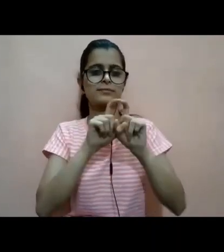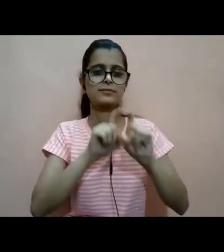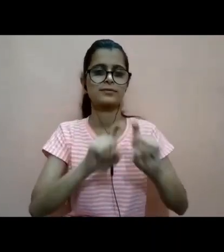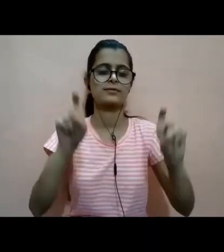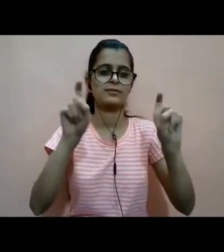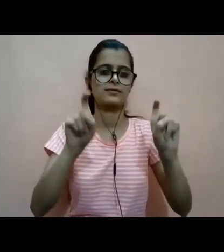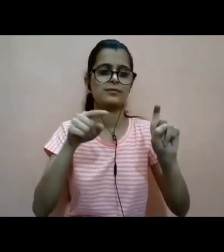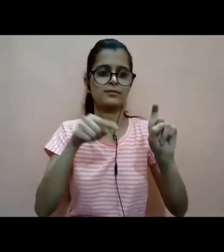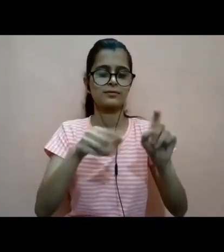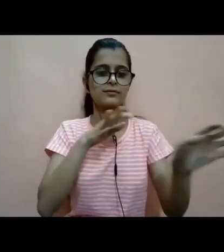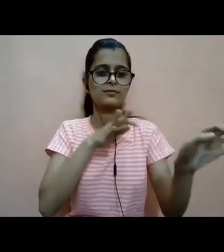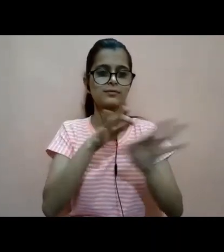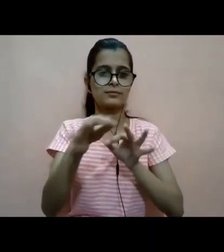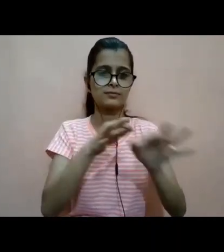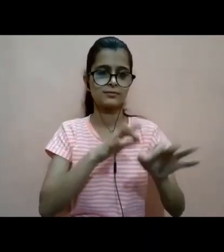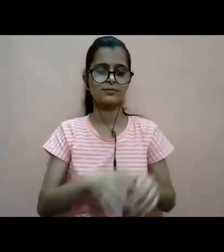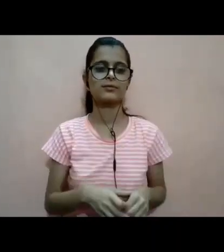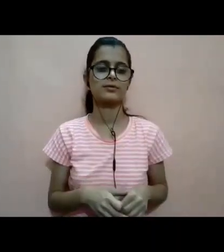And with a thank you.